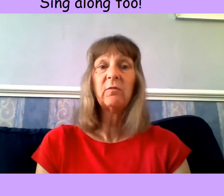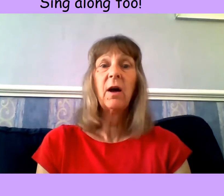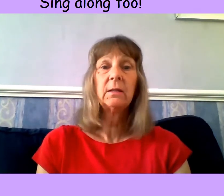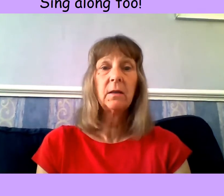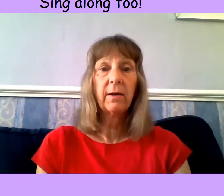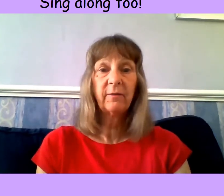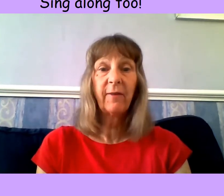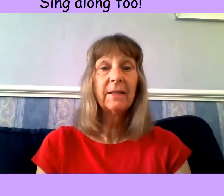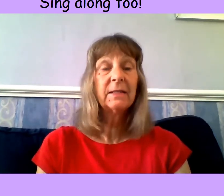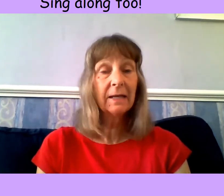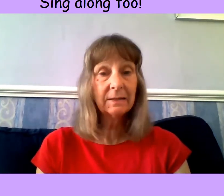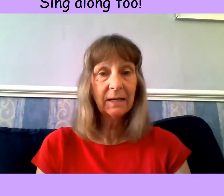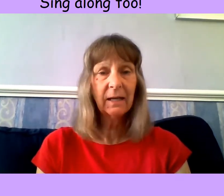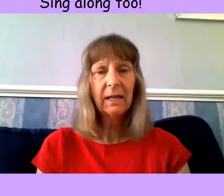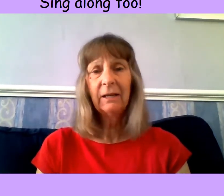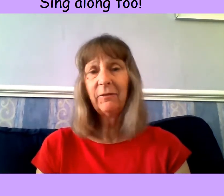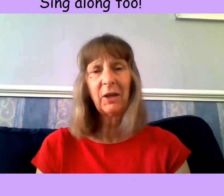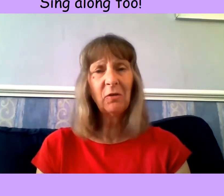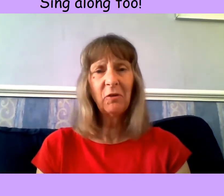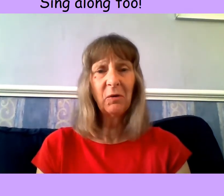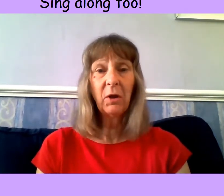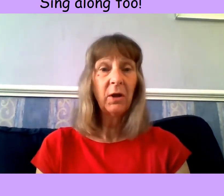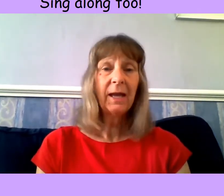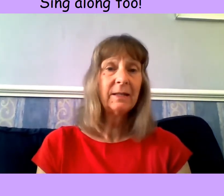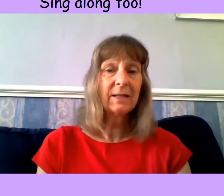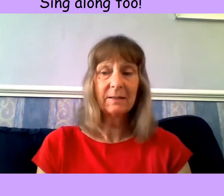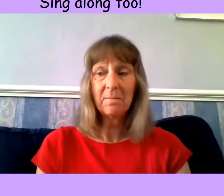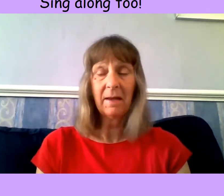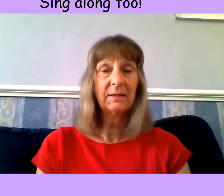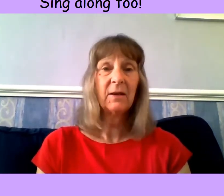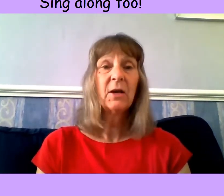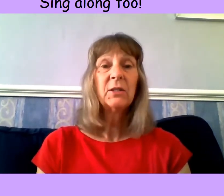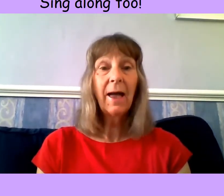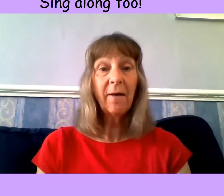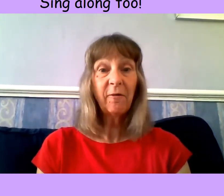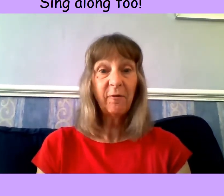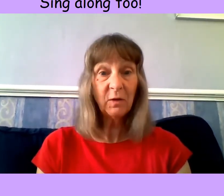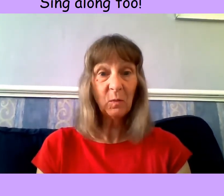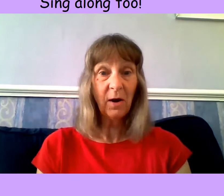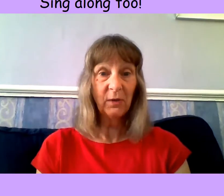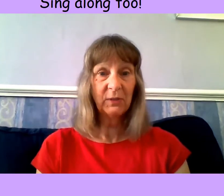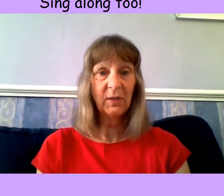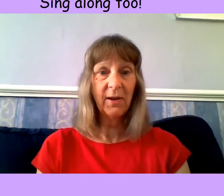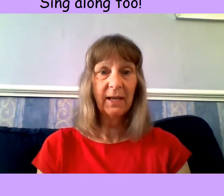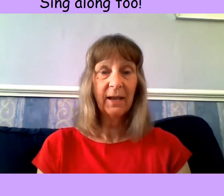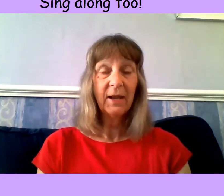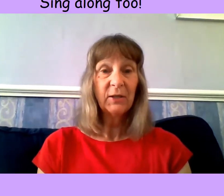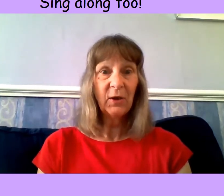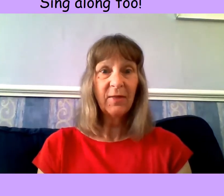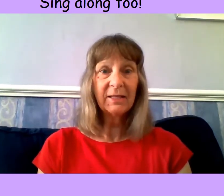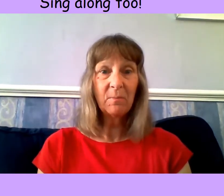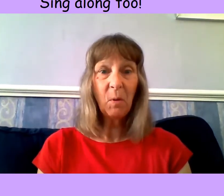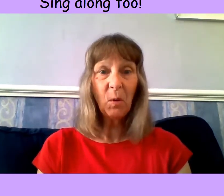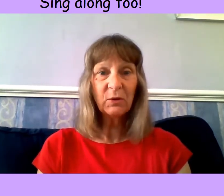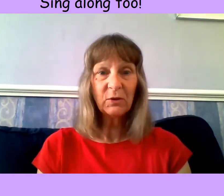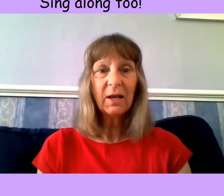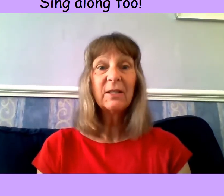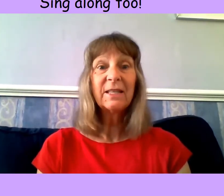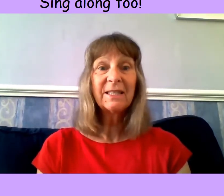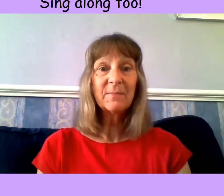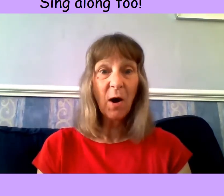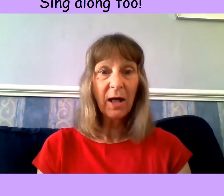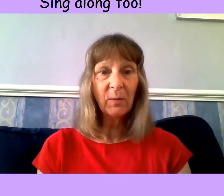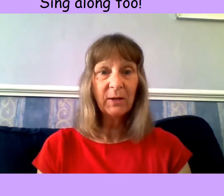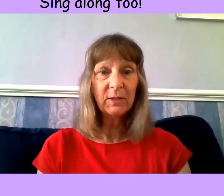you do the right signs, fantastic. If you go wrong, it doesn't matter. So have fun while you're signing. So, and that's important